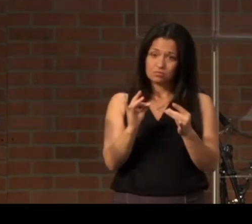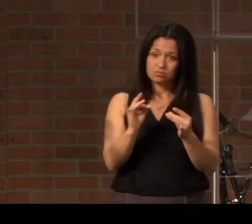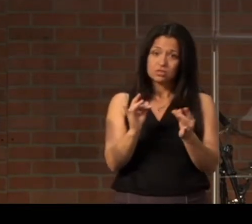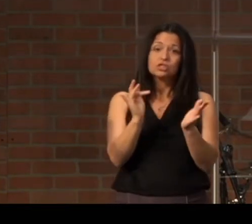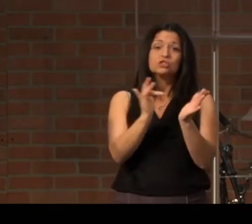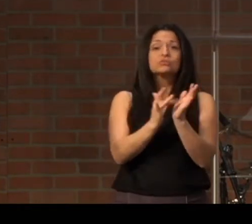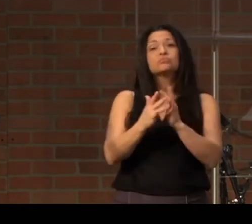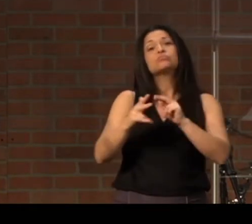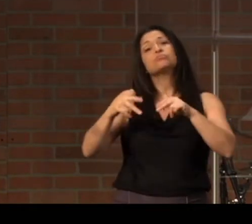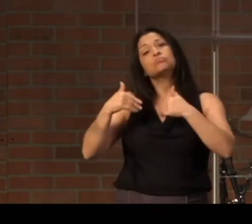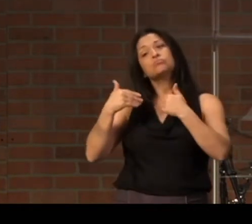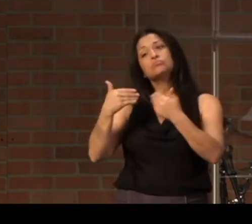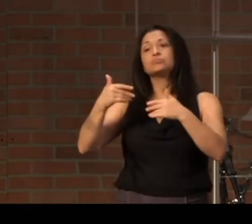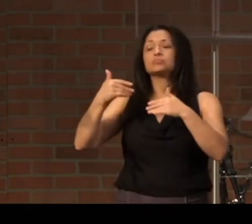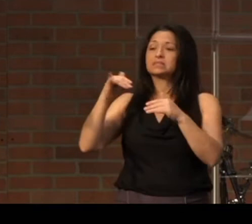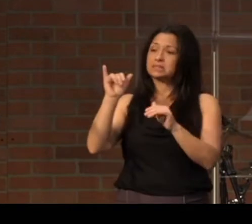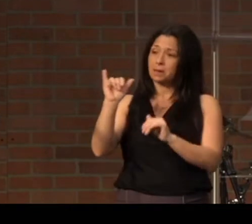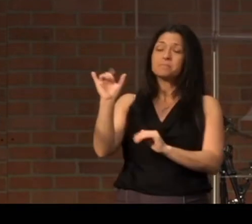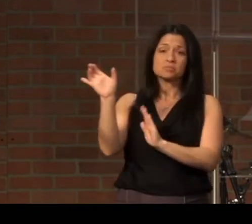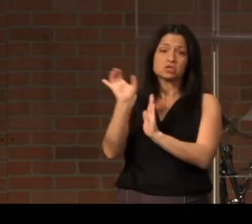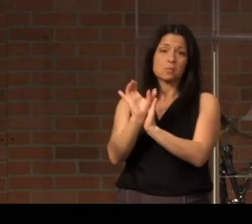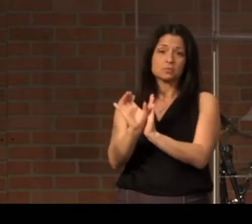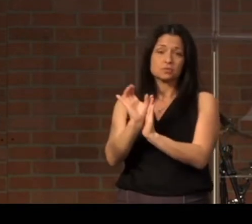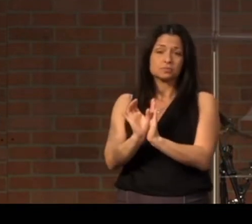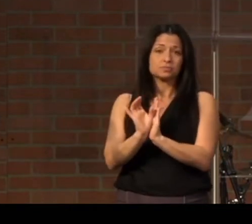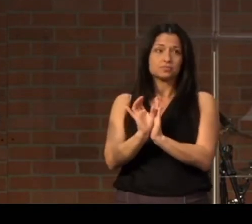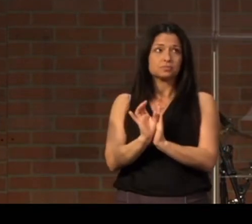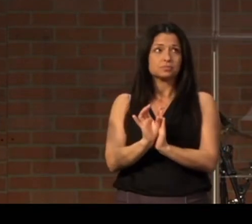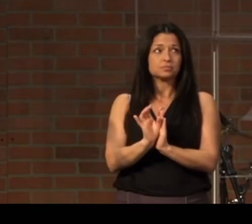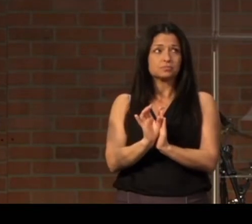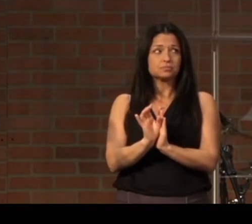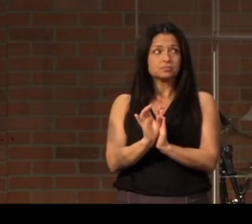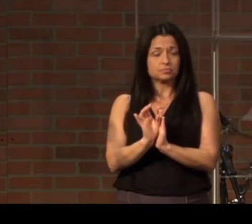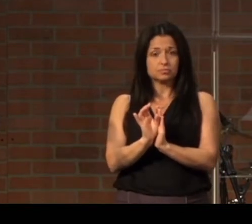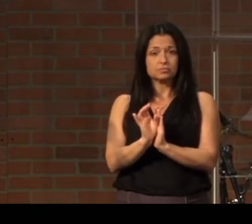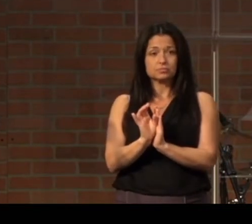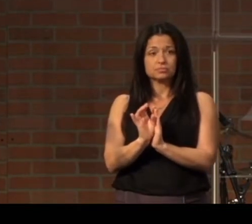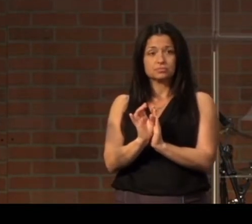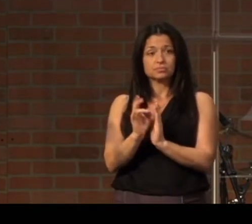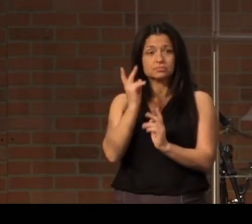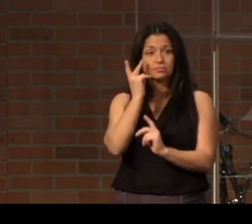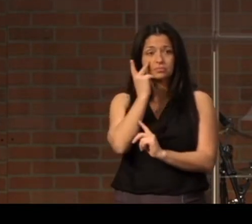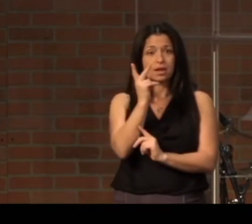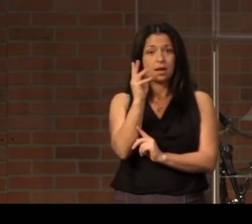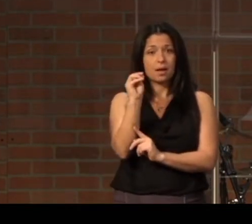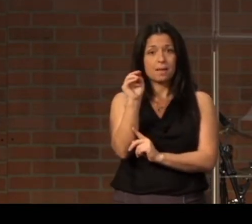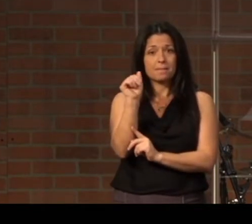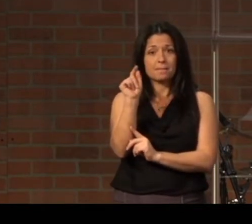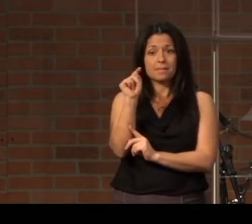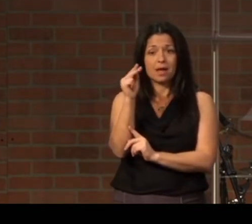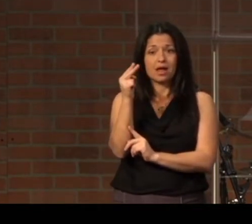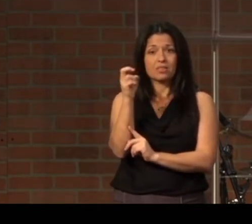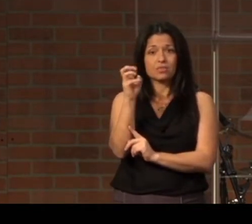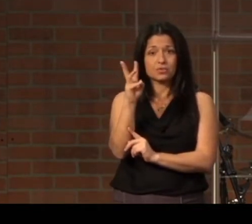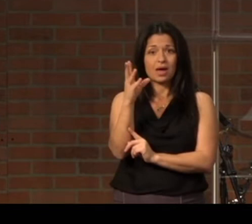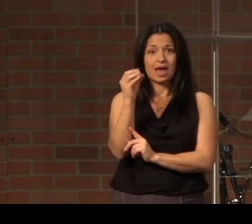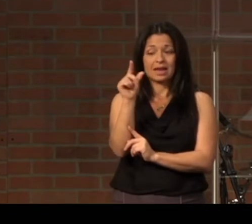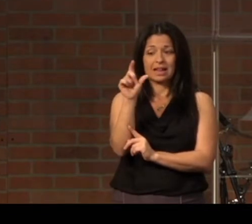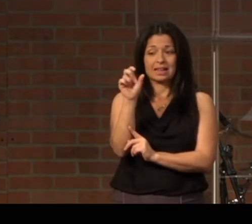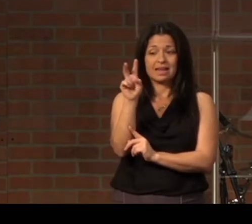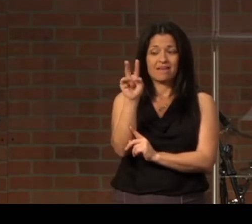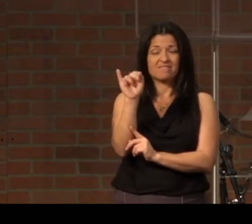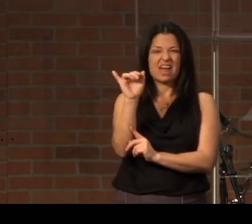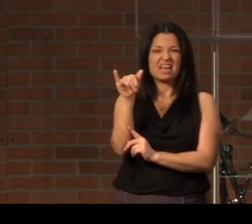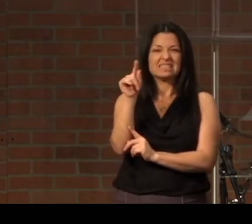going along, and same chapter, and he comes to Matthew. He's called Levi in the story, and he's a tax collector. Very